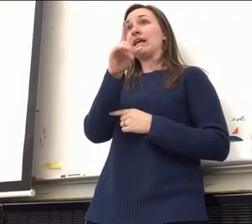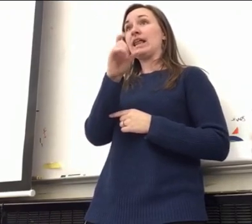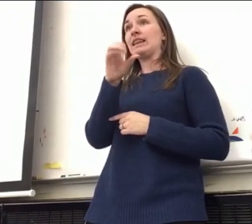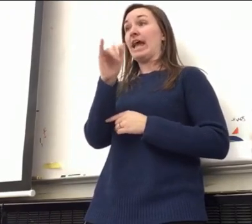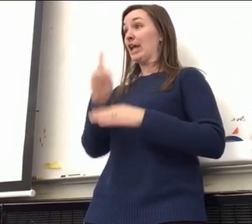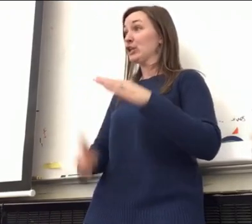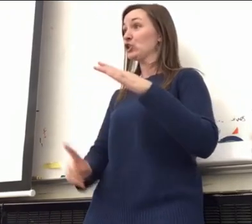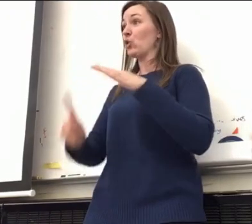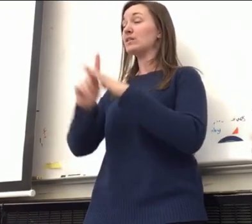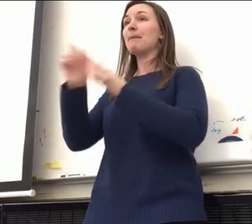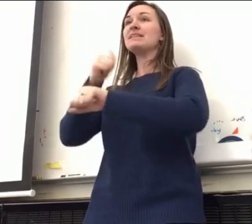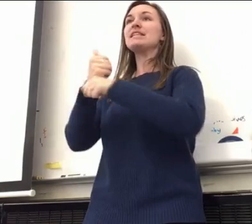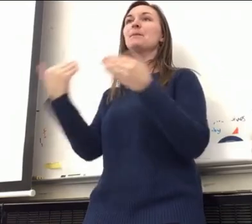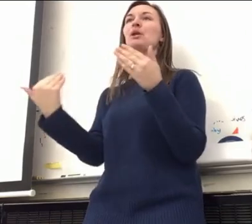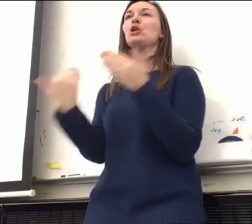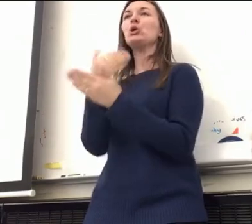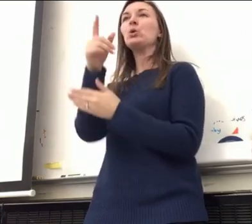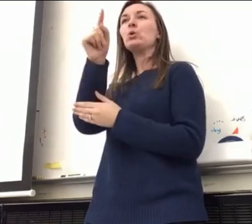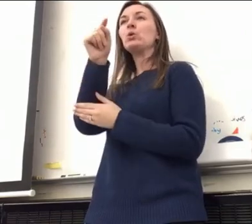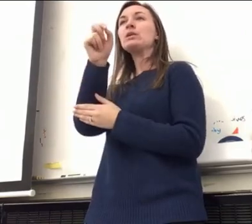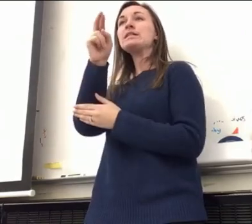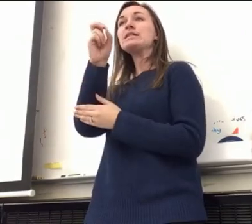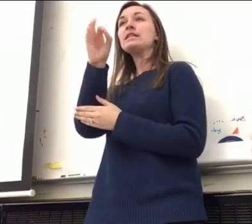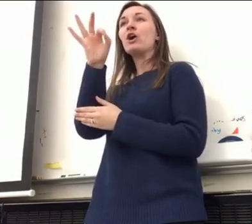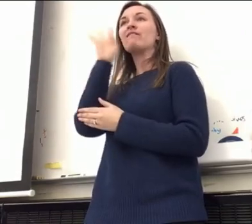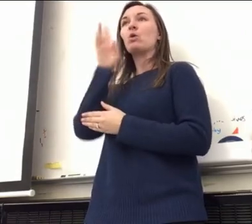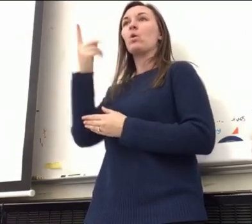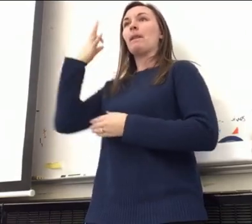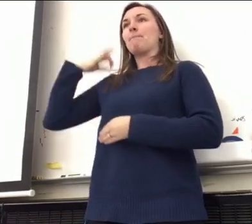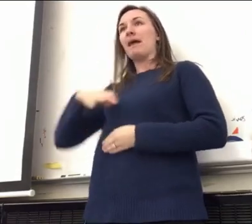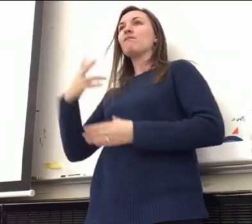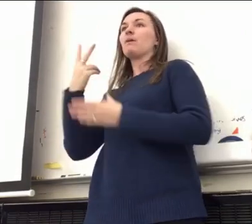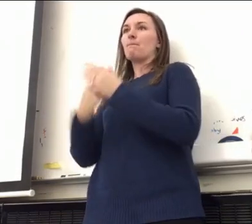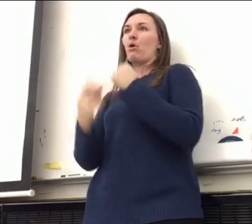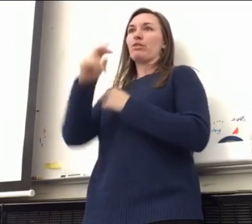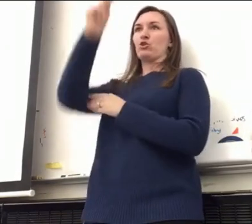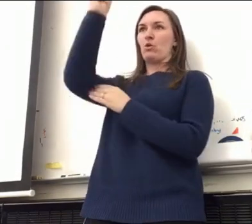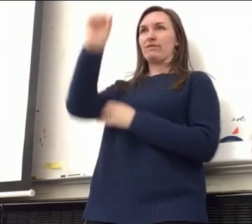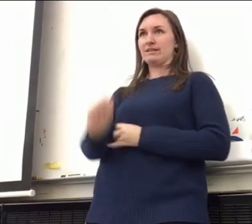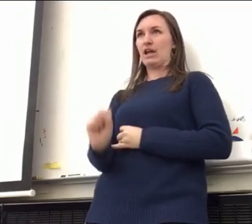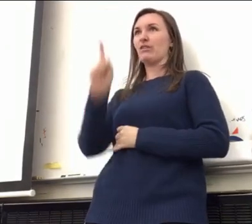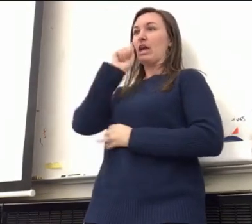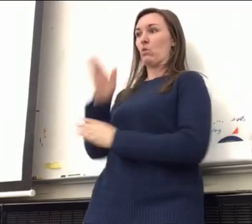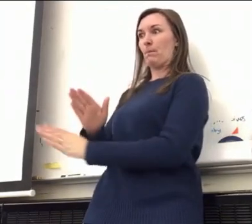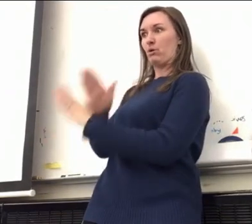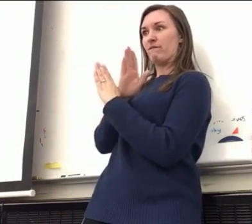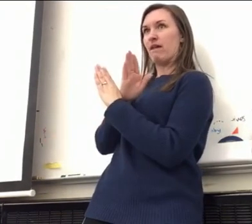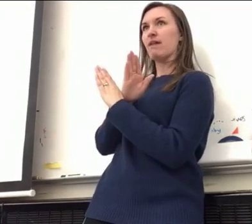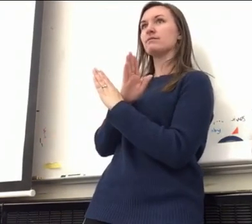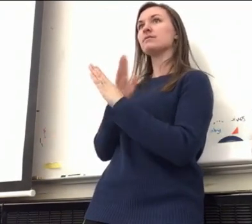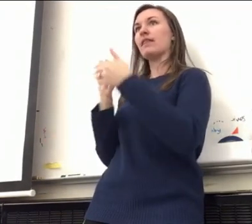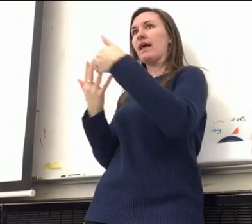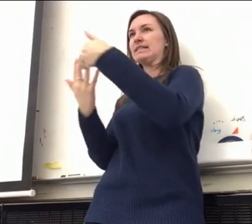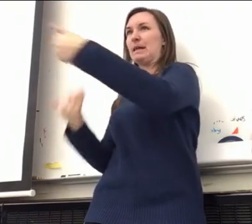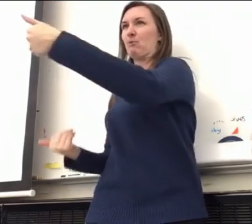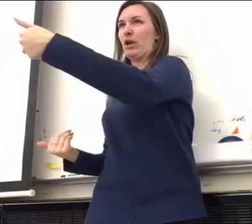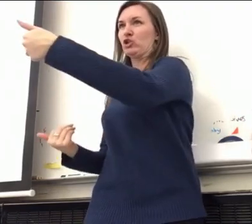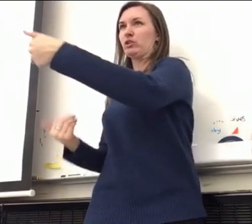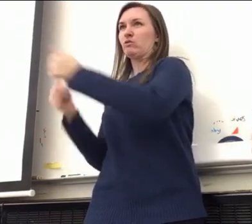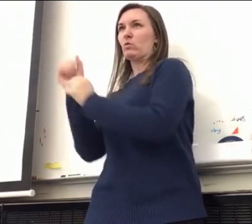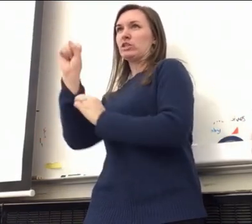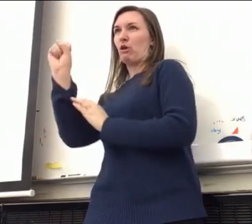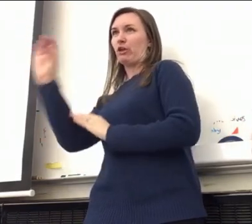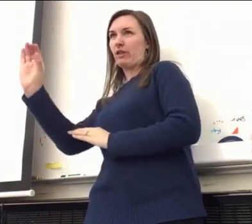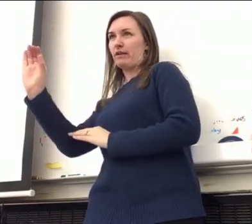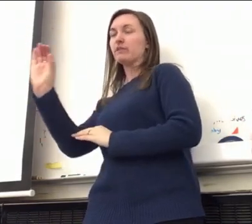a brand new tariff that's going to help both the North and the South, and it prevents the Southern United States from seceding. Now, in terms of